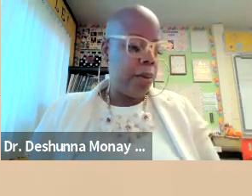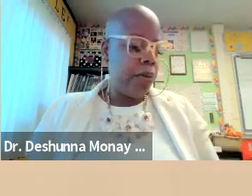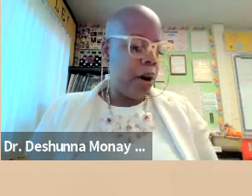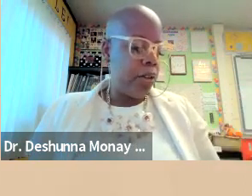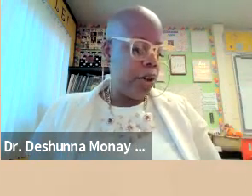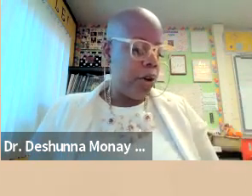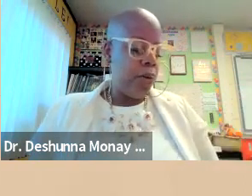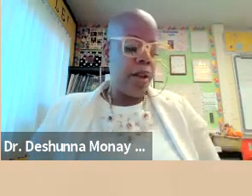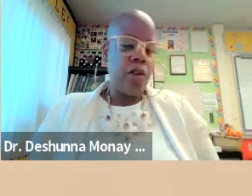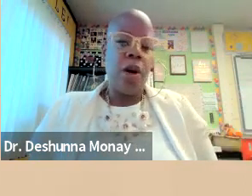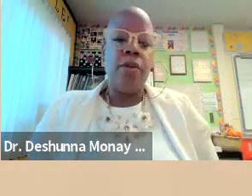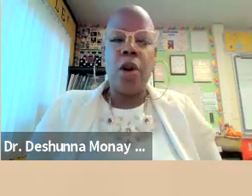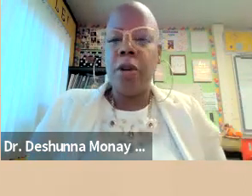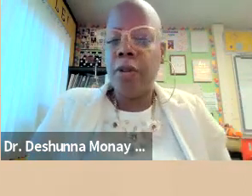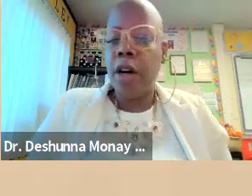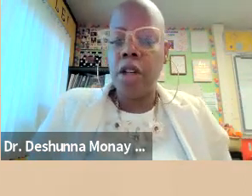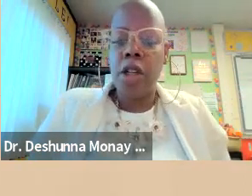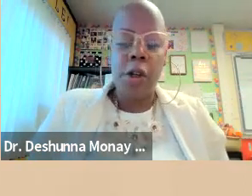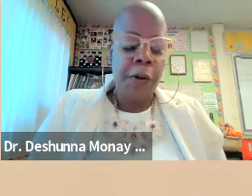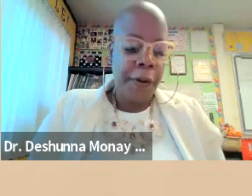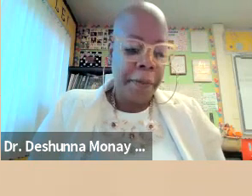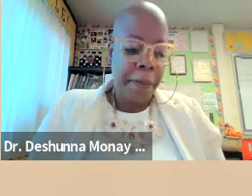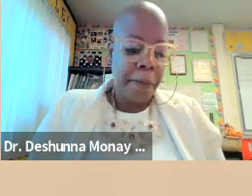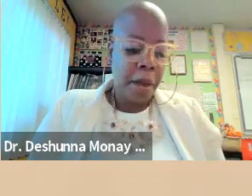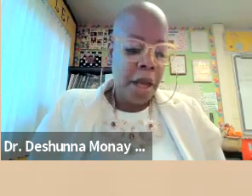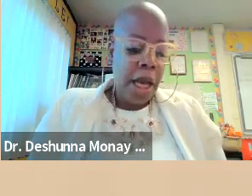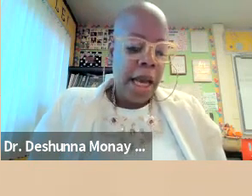to former foster youth, and this one former foster youth,